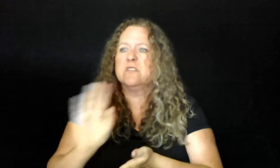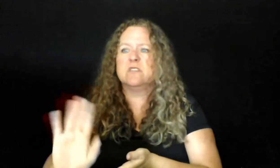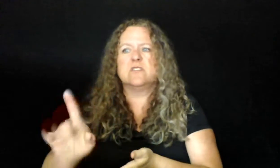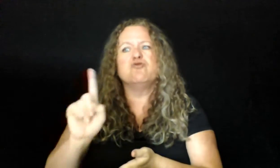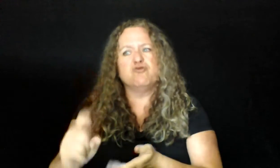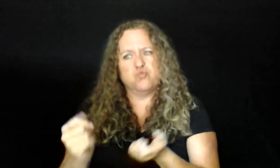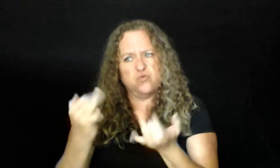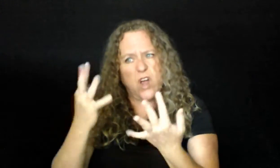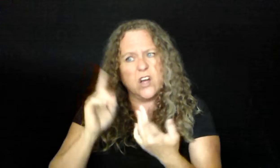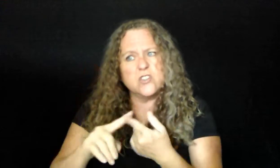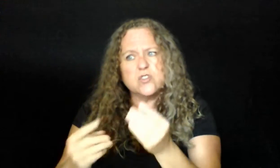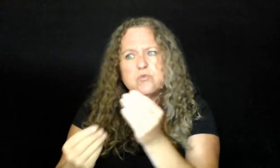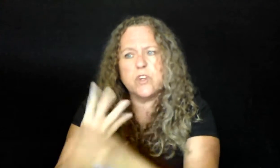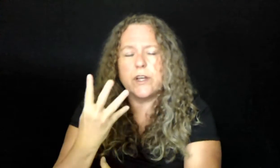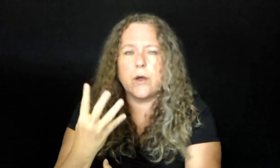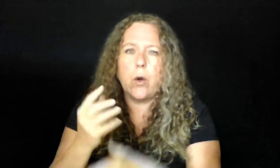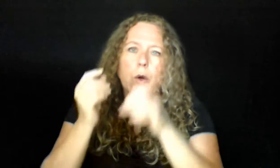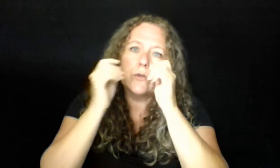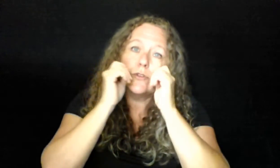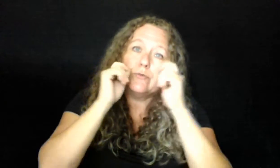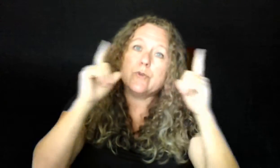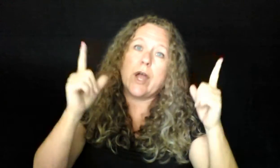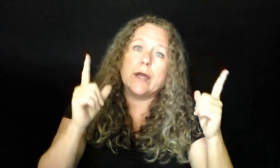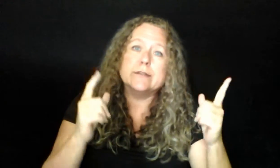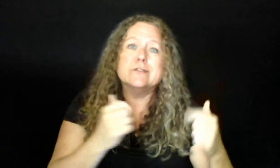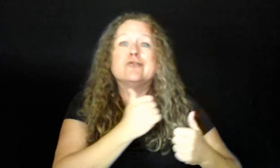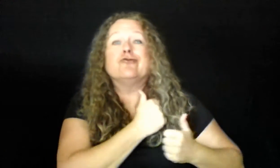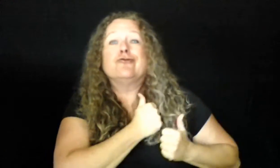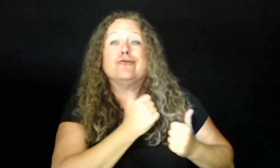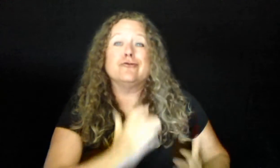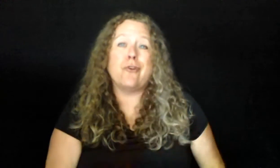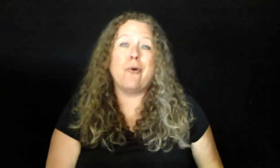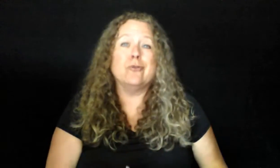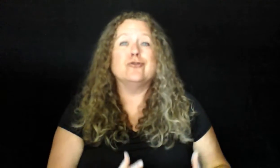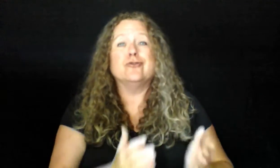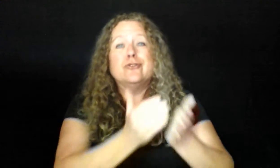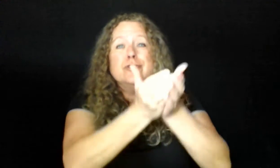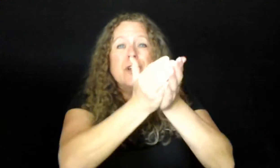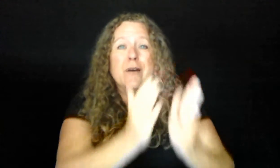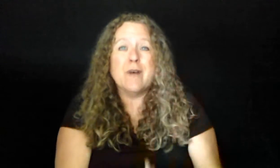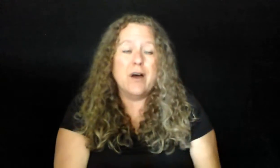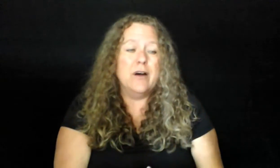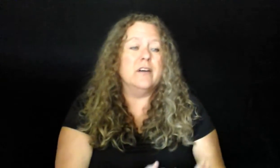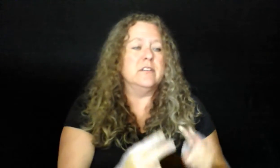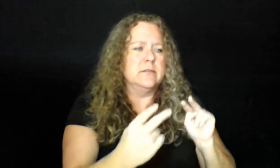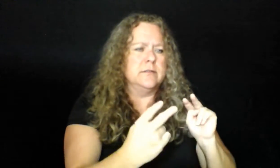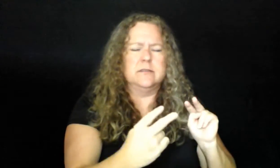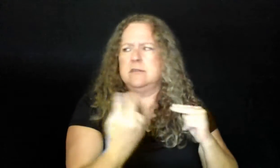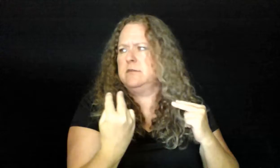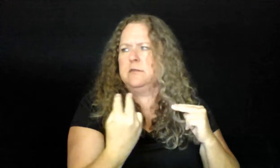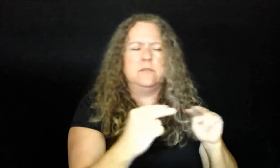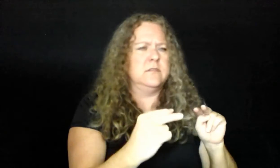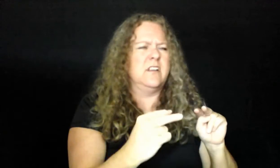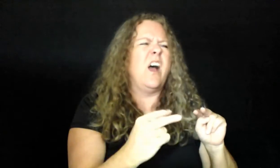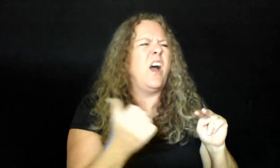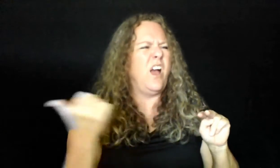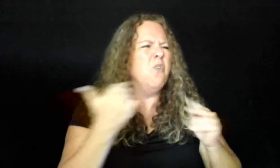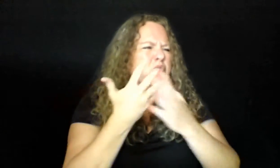and the captain get together and they say, a prisoner heading to trial where he could be executed doesn't want to go. And they say,